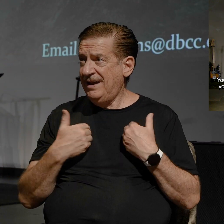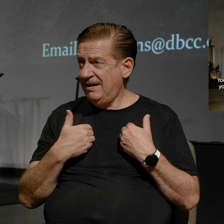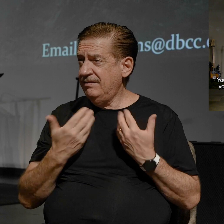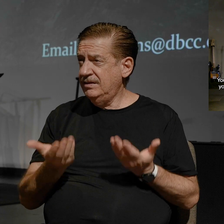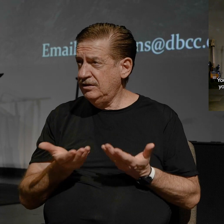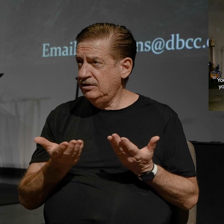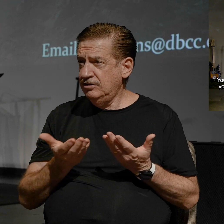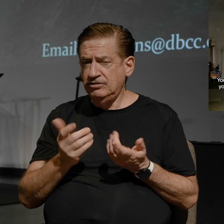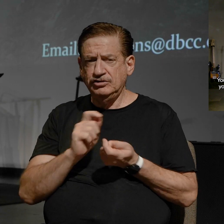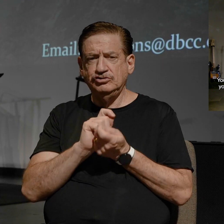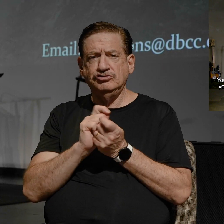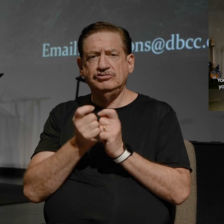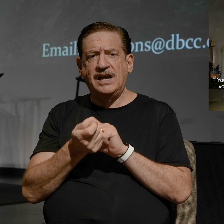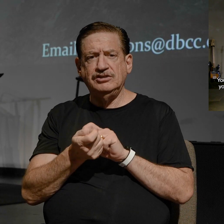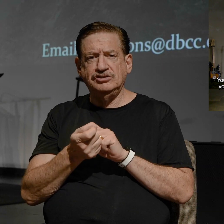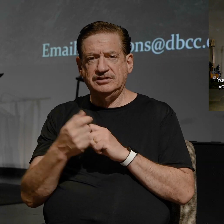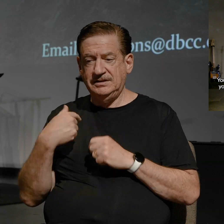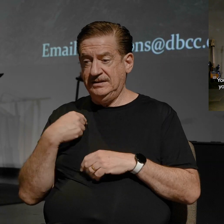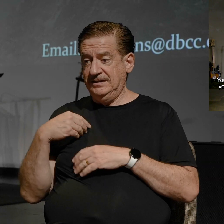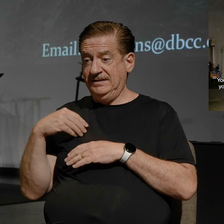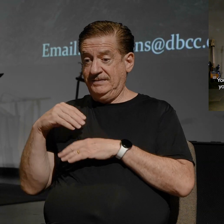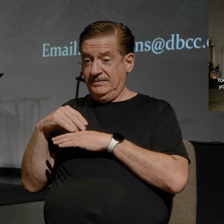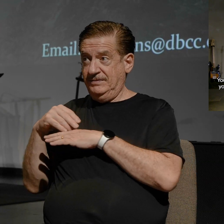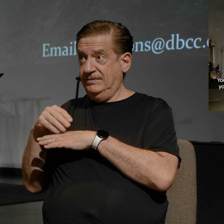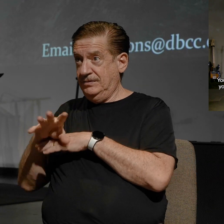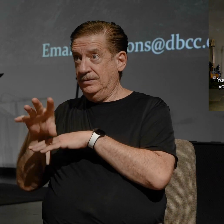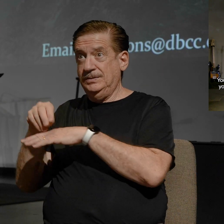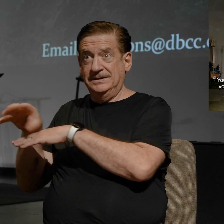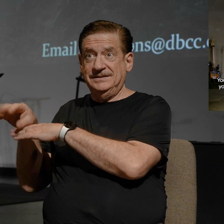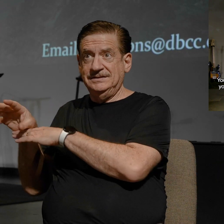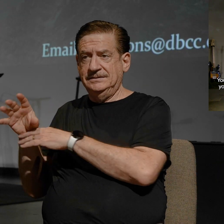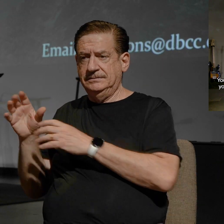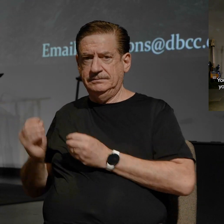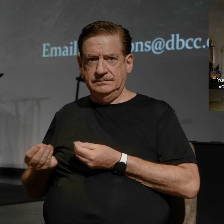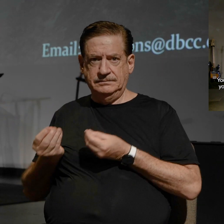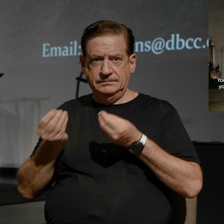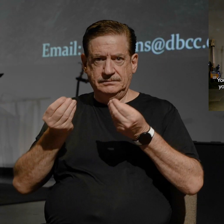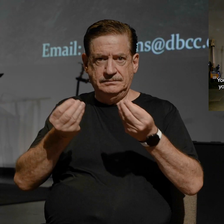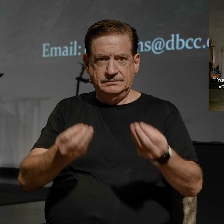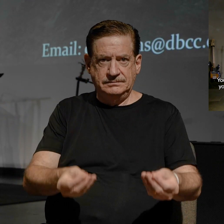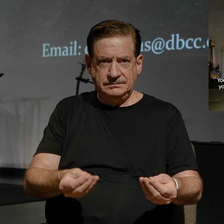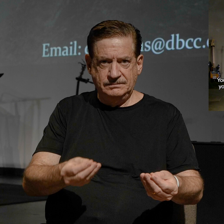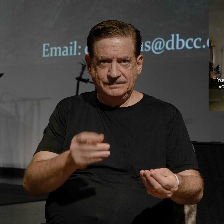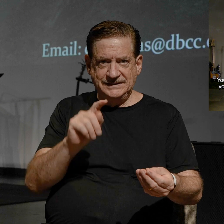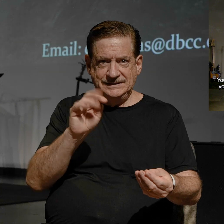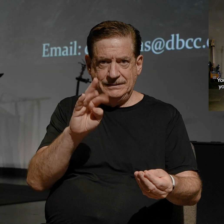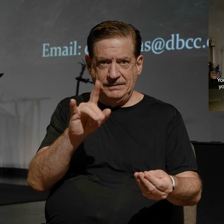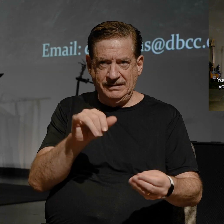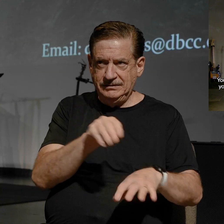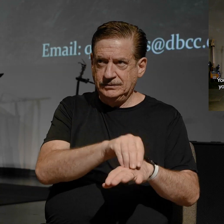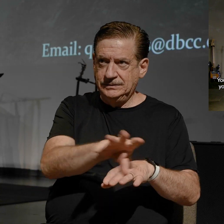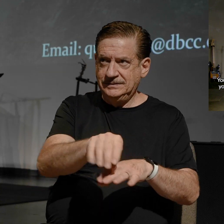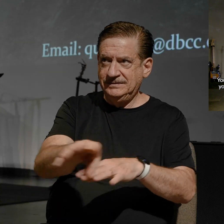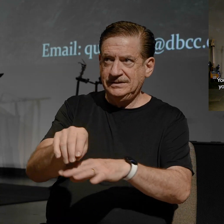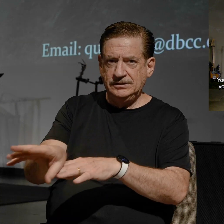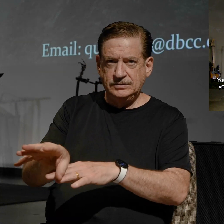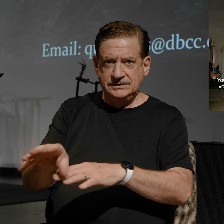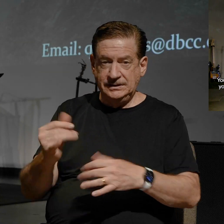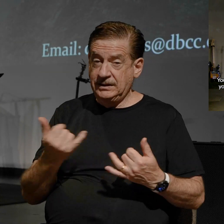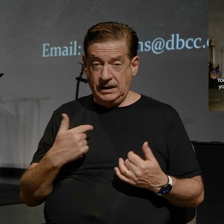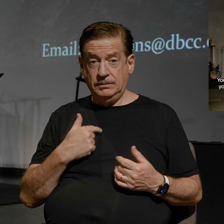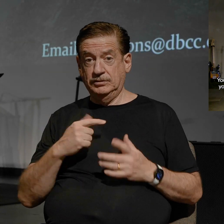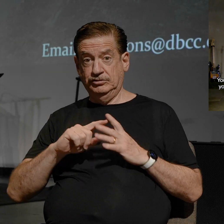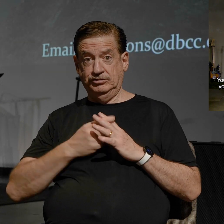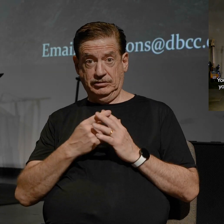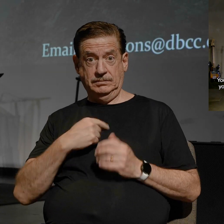is a transition of influence. Paul is describing a transition of influence where Paul has said, now, start